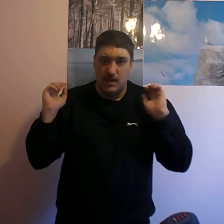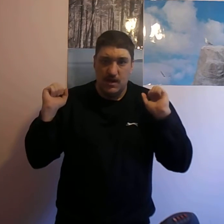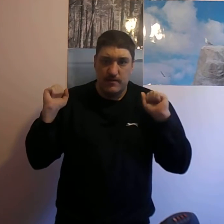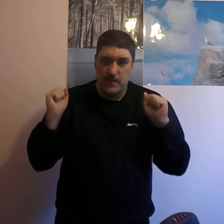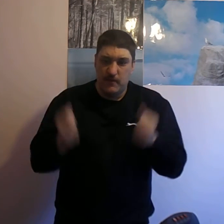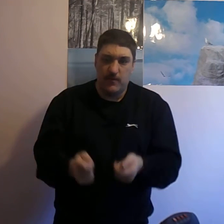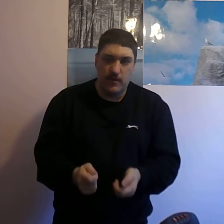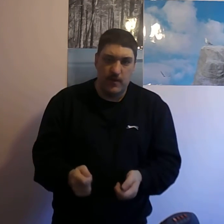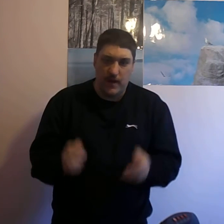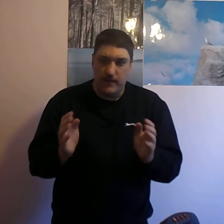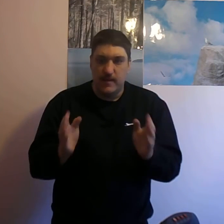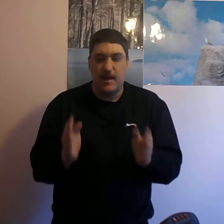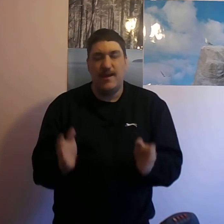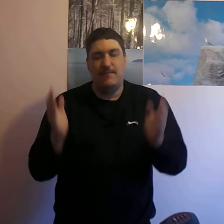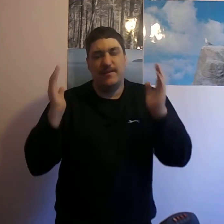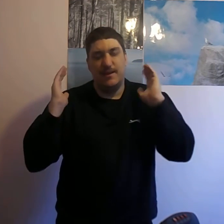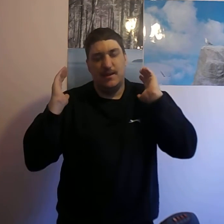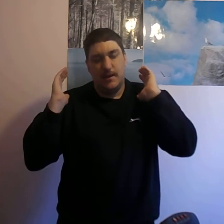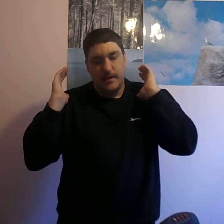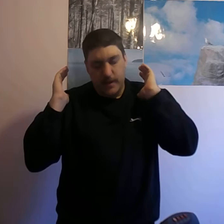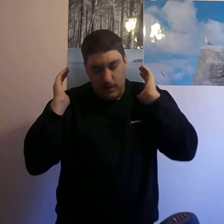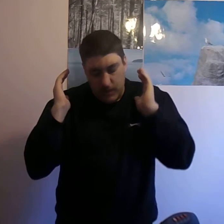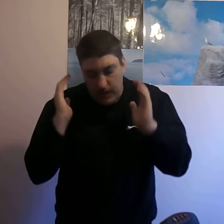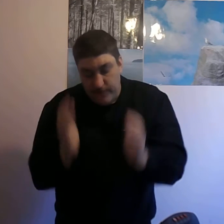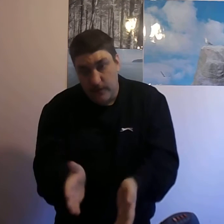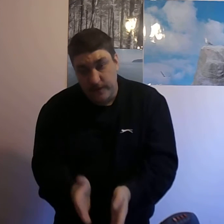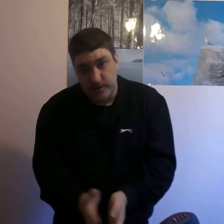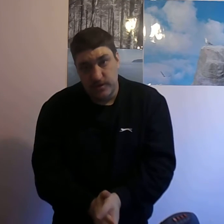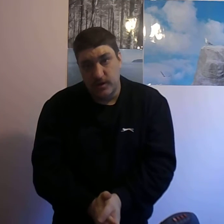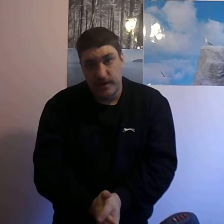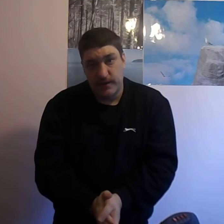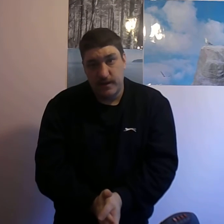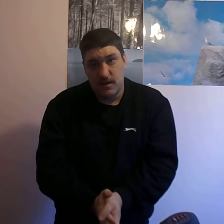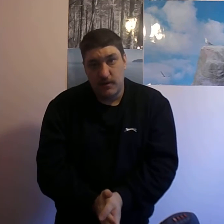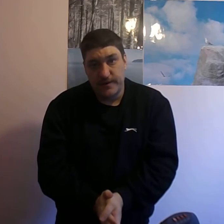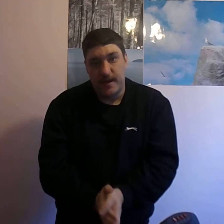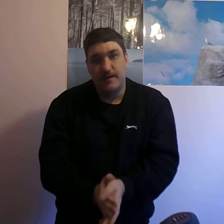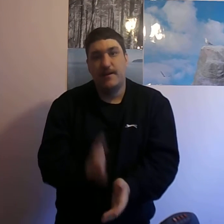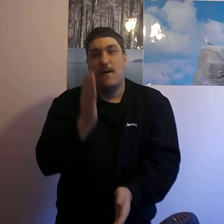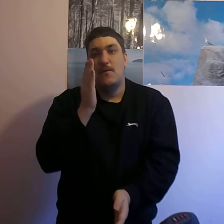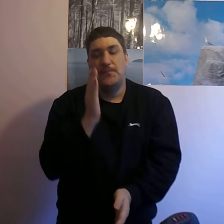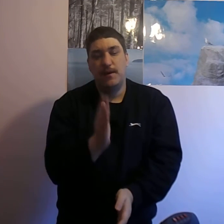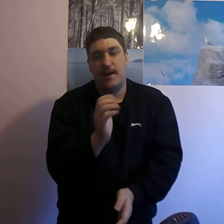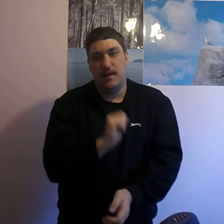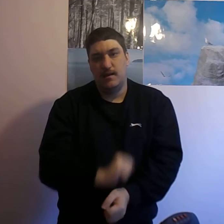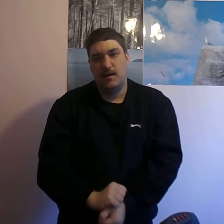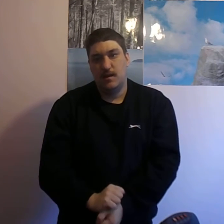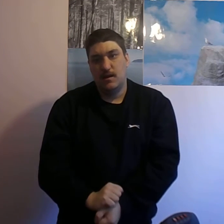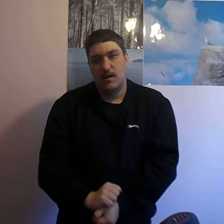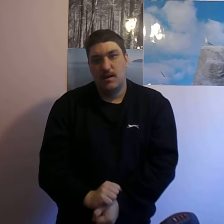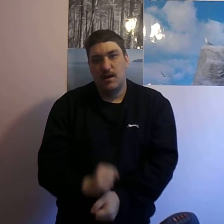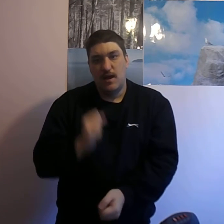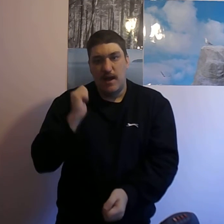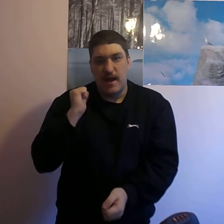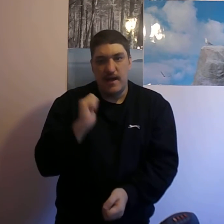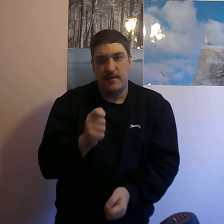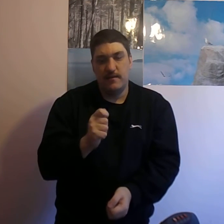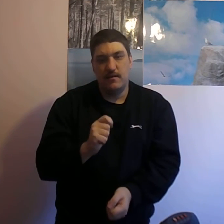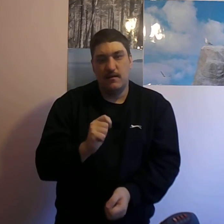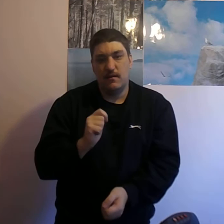to be honest with you, about these games. You know, if you've enjoyed this content, please hit the